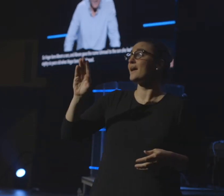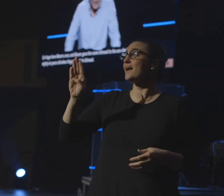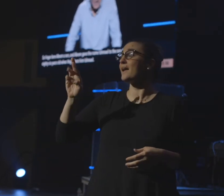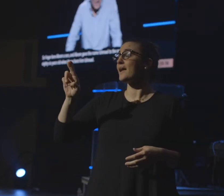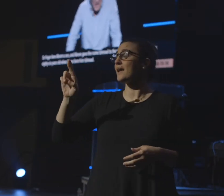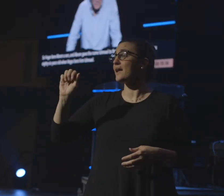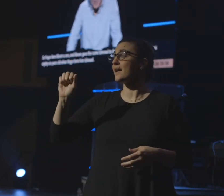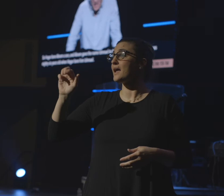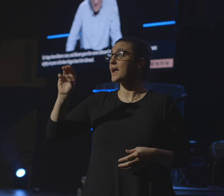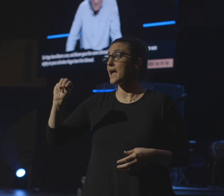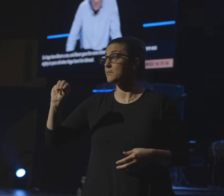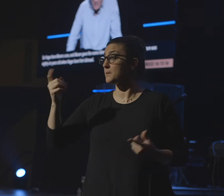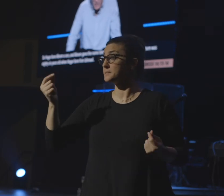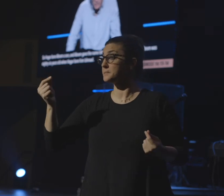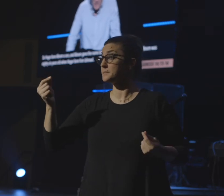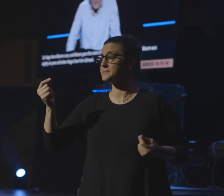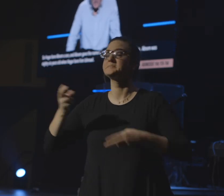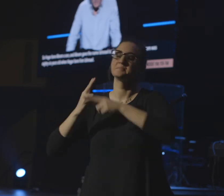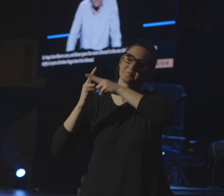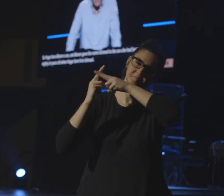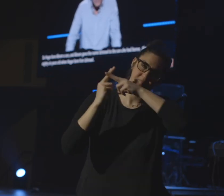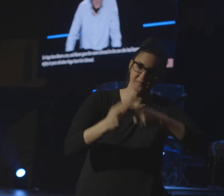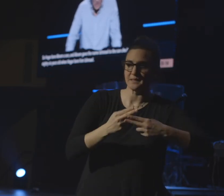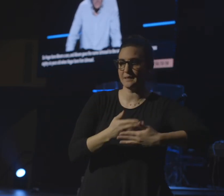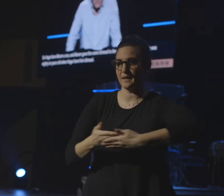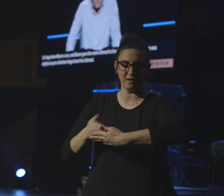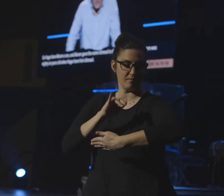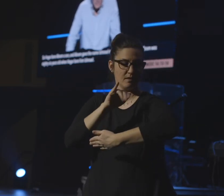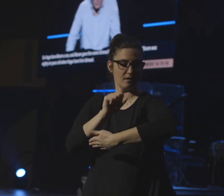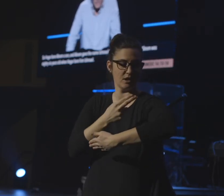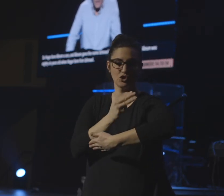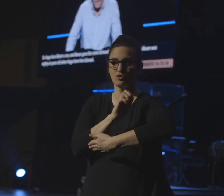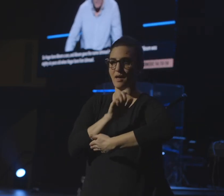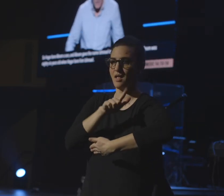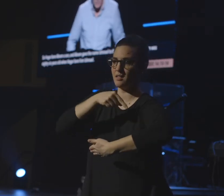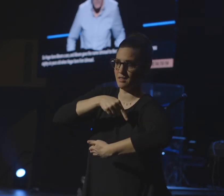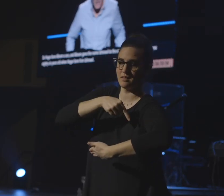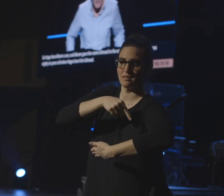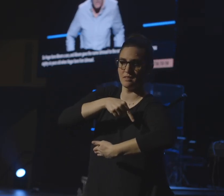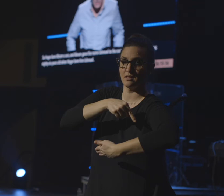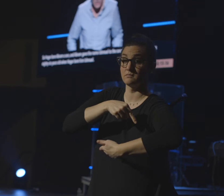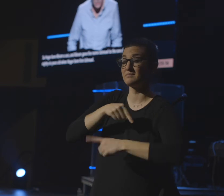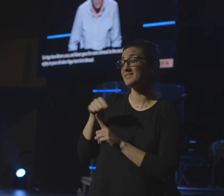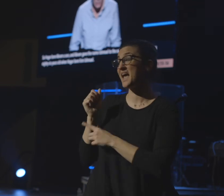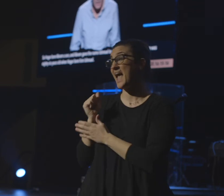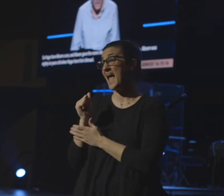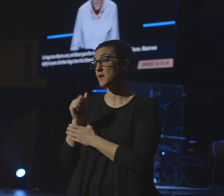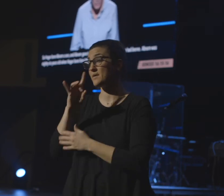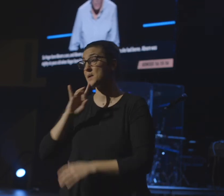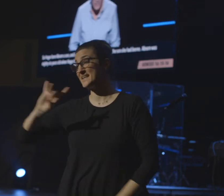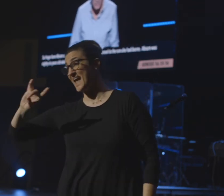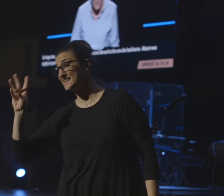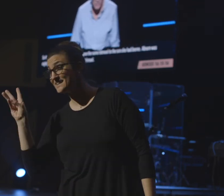out, gave the name Ishmael to the son she had born. Abraham was 86 years old when